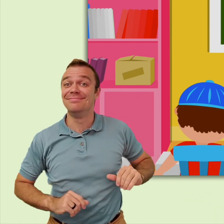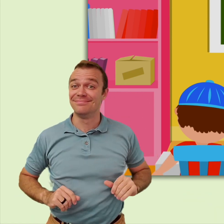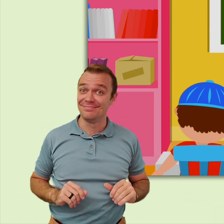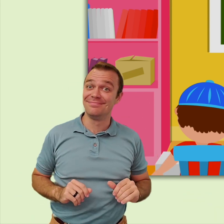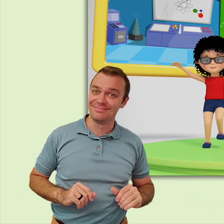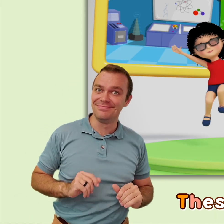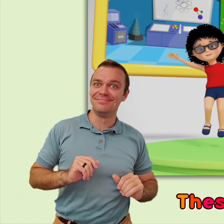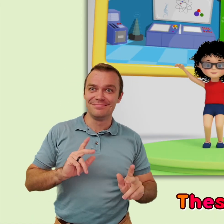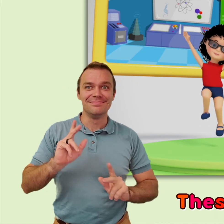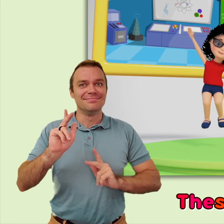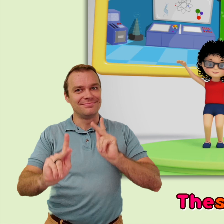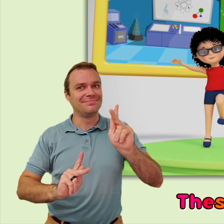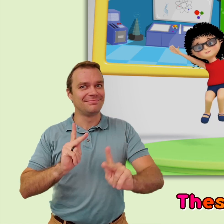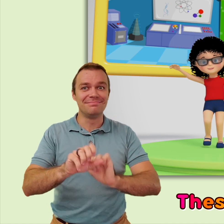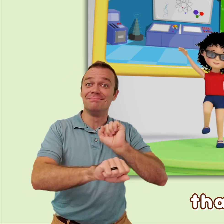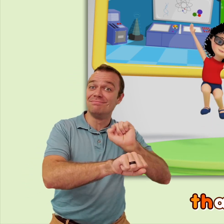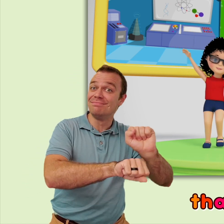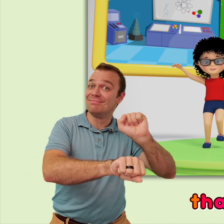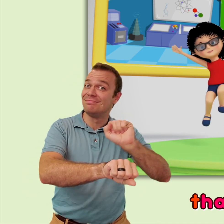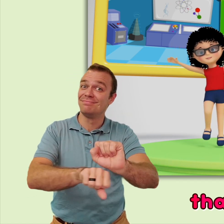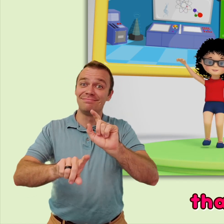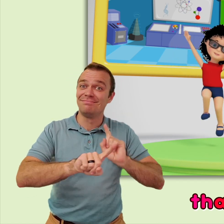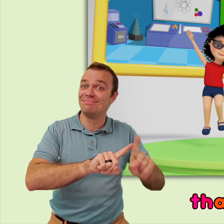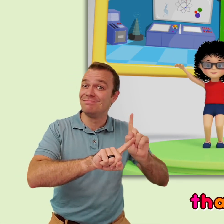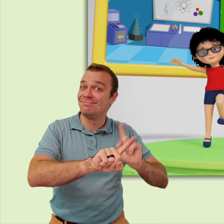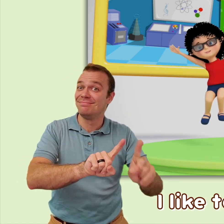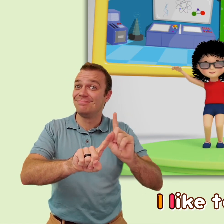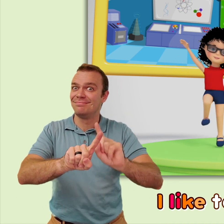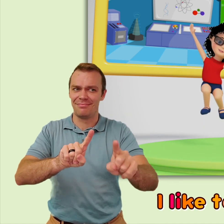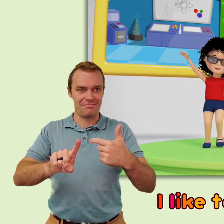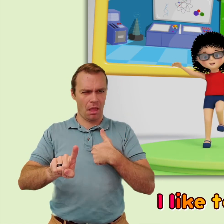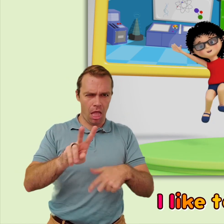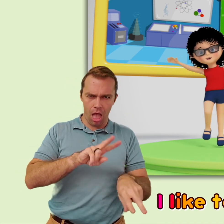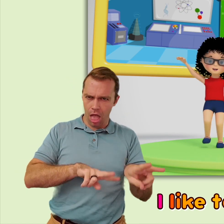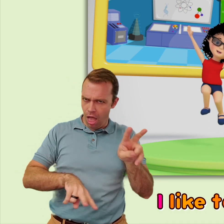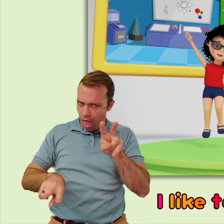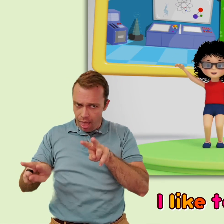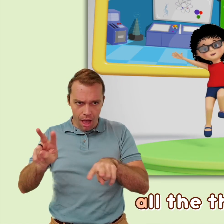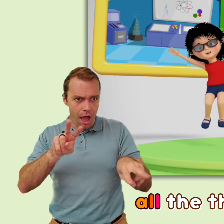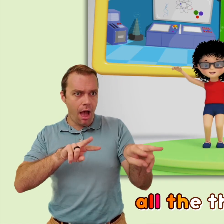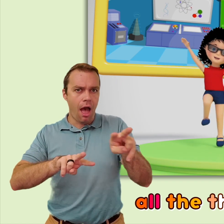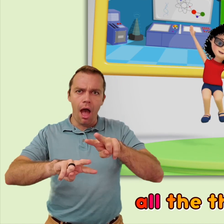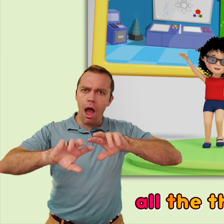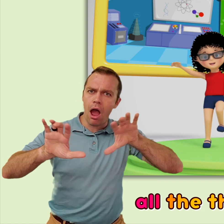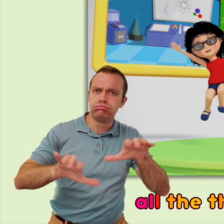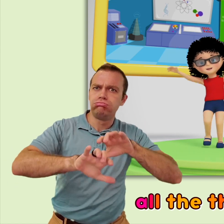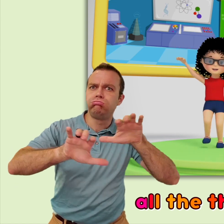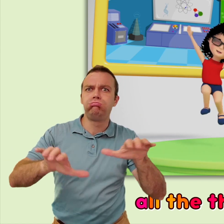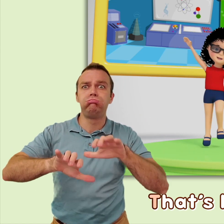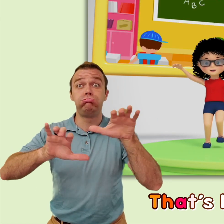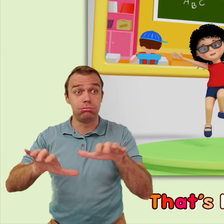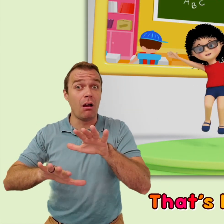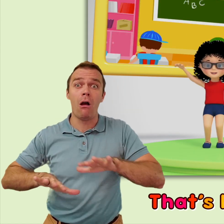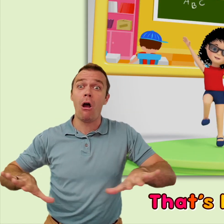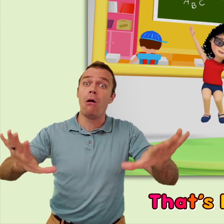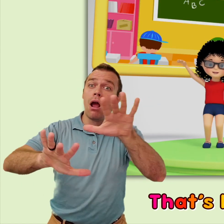do. These are the things that the people do. I like to watch people do all the things that people